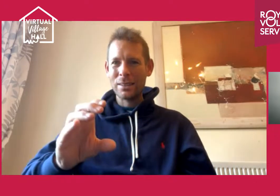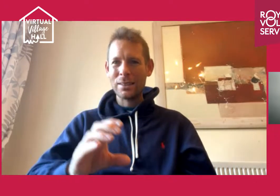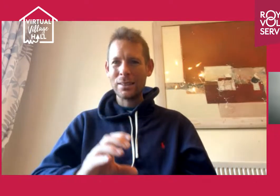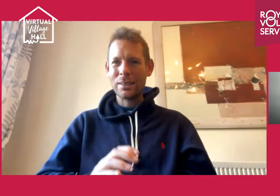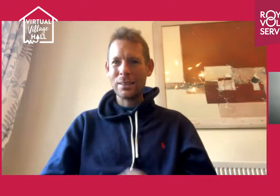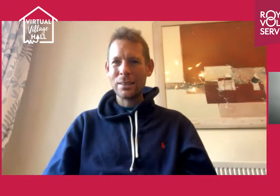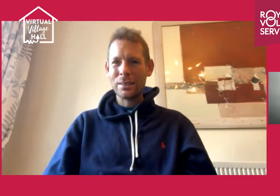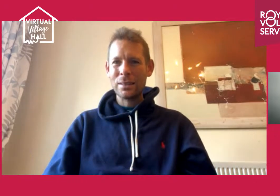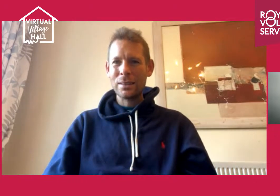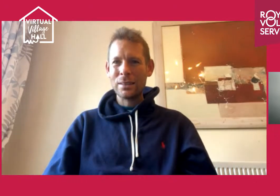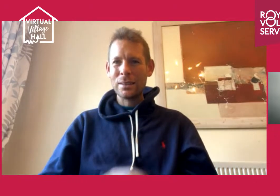elephant,